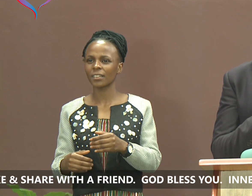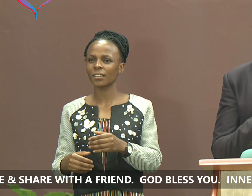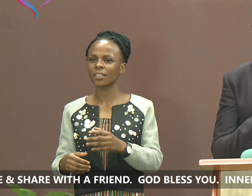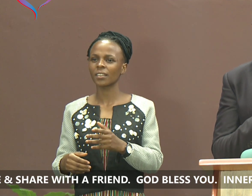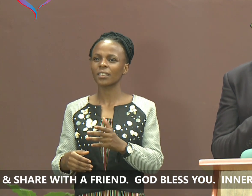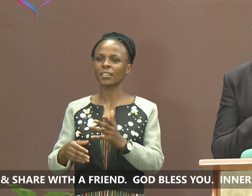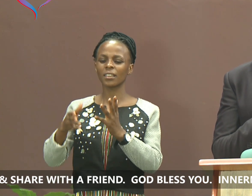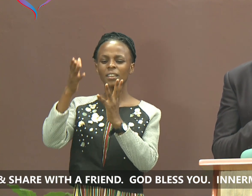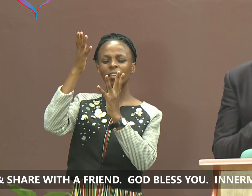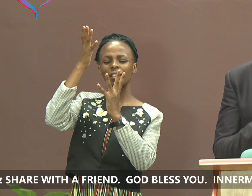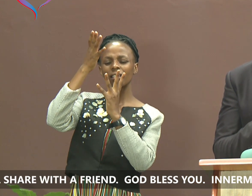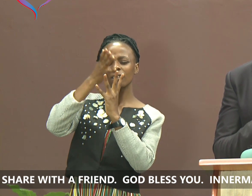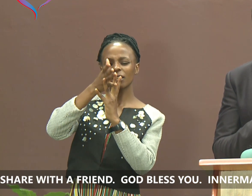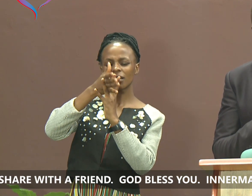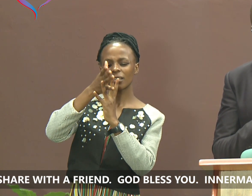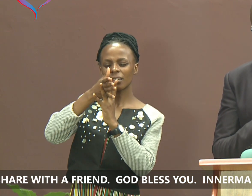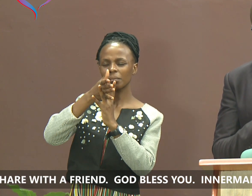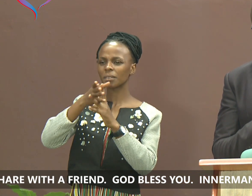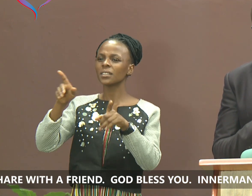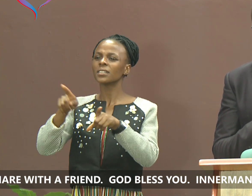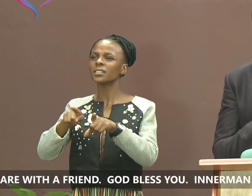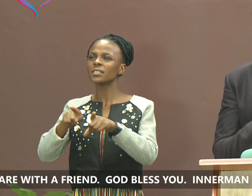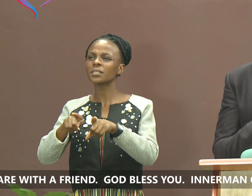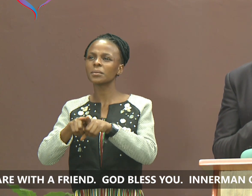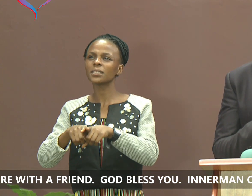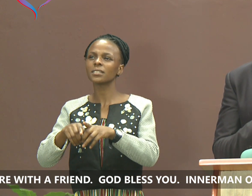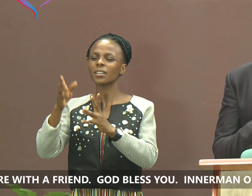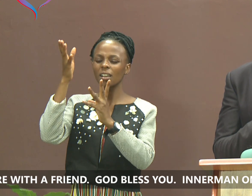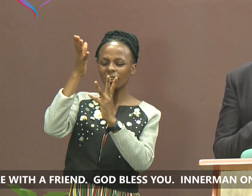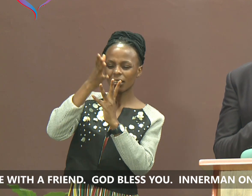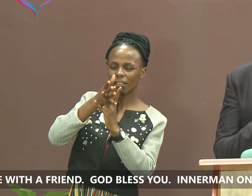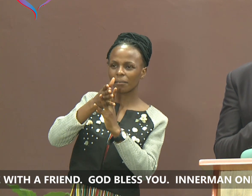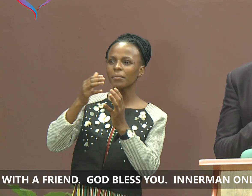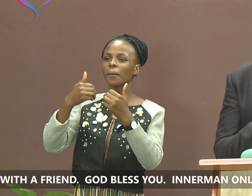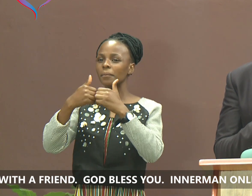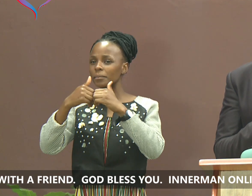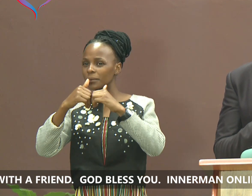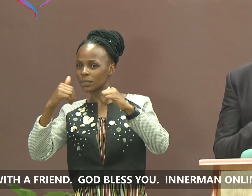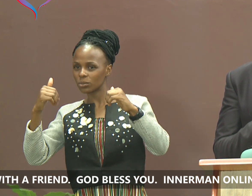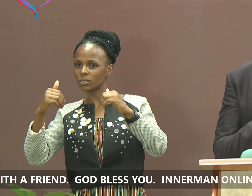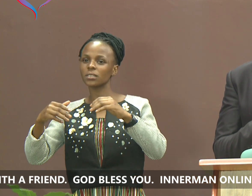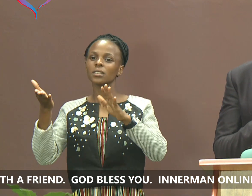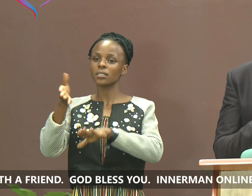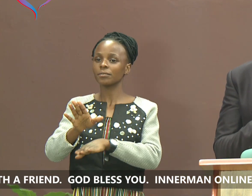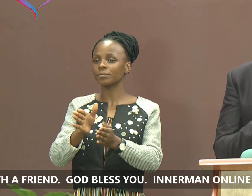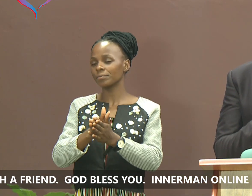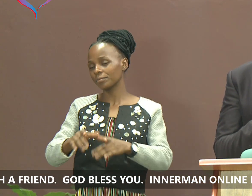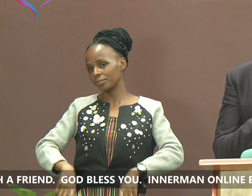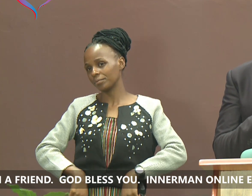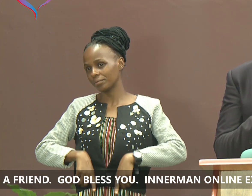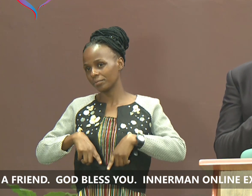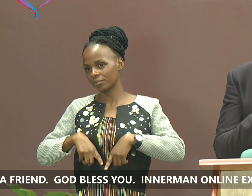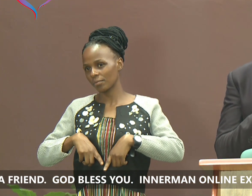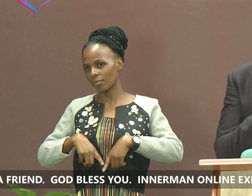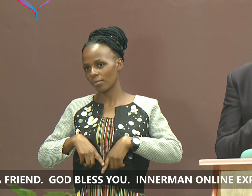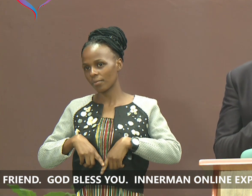the gap between death and life. Waliyo enjawulo nene nnyo eringa enjawulo eri wakati w'obulamu n'okufa. In fact, it